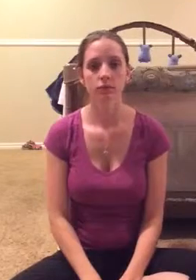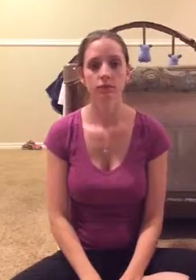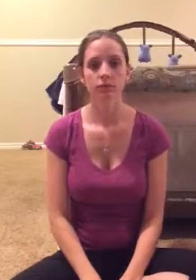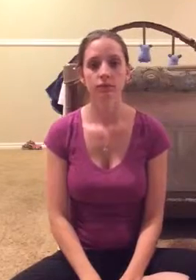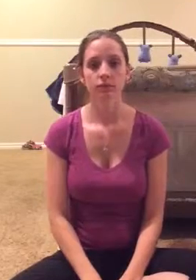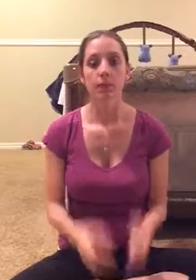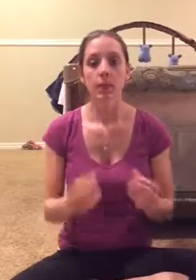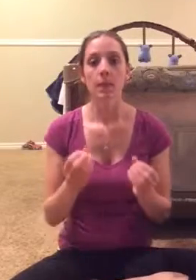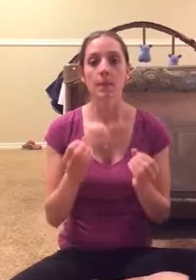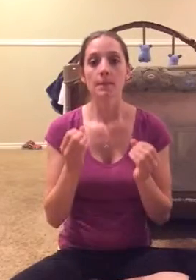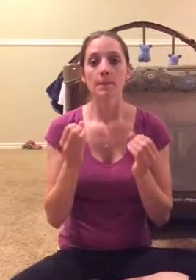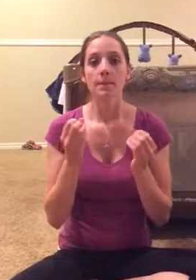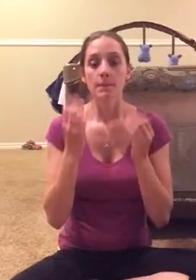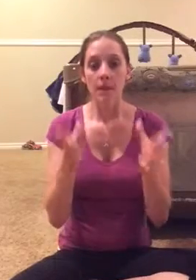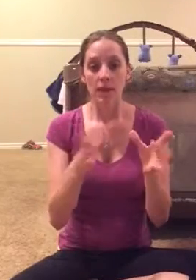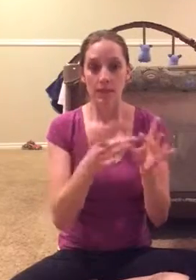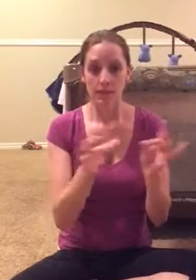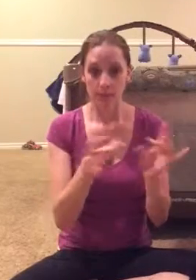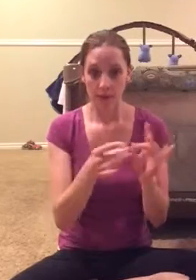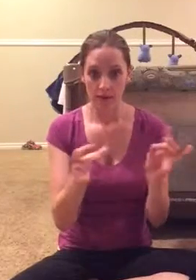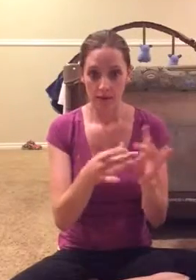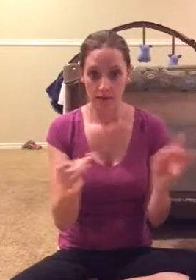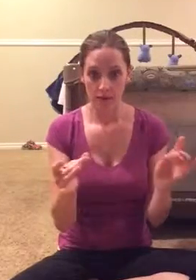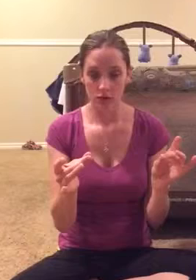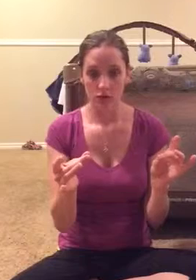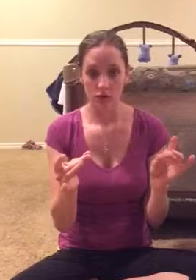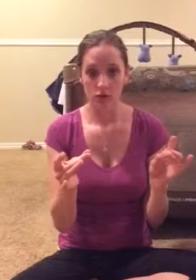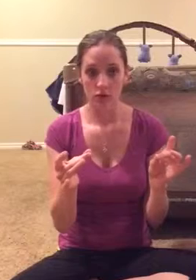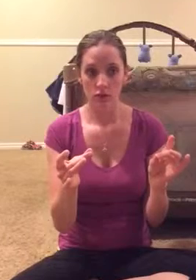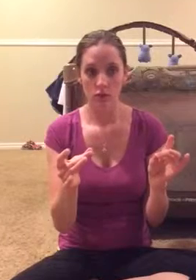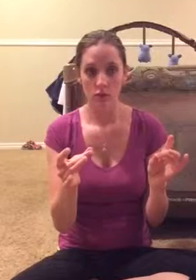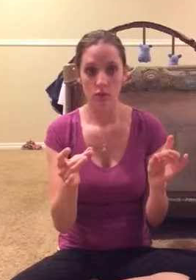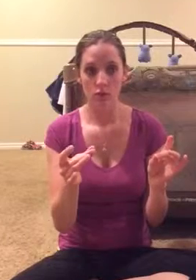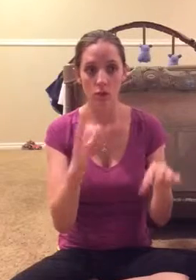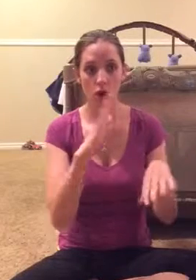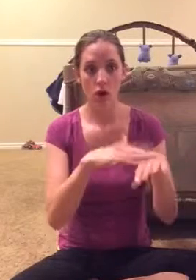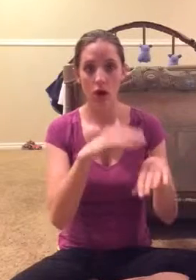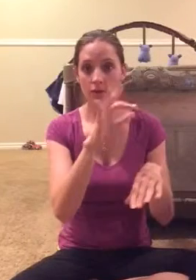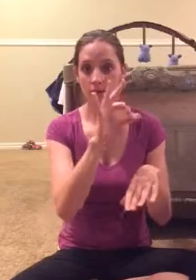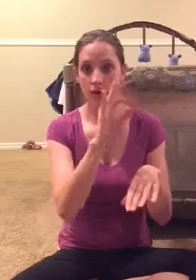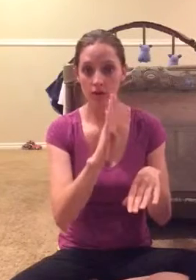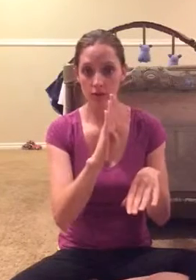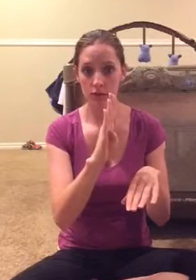Many messages of condolence were left on the Facebook page of Sierra's father on Tuesday.